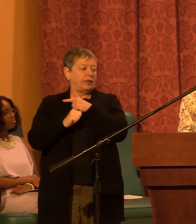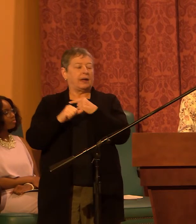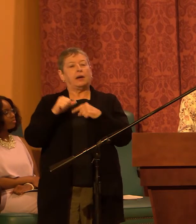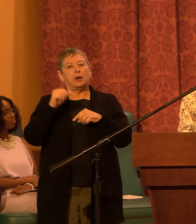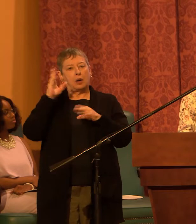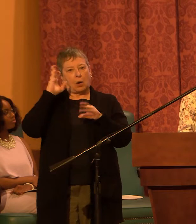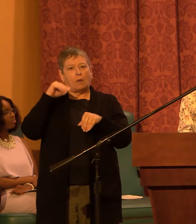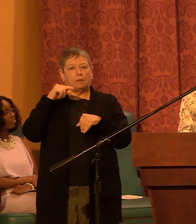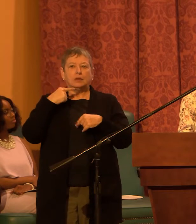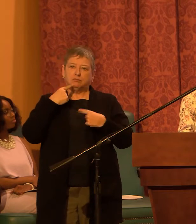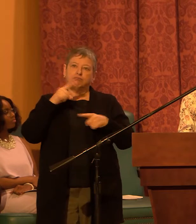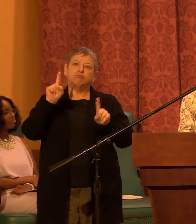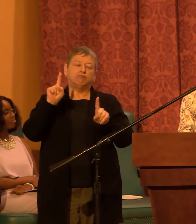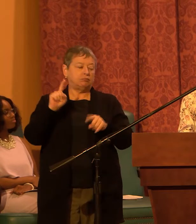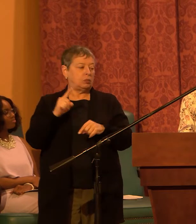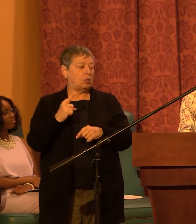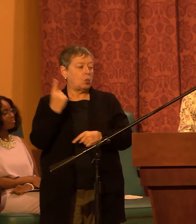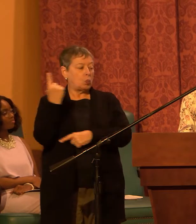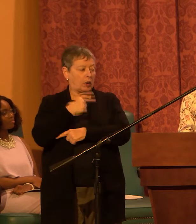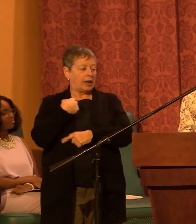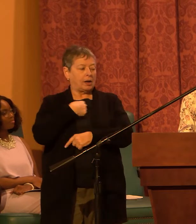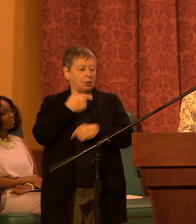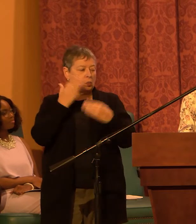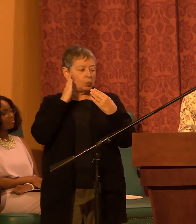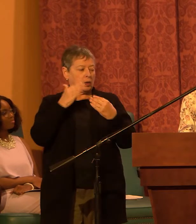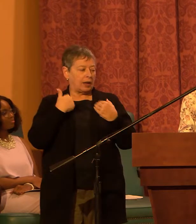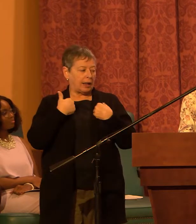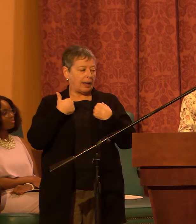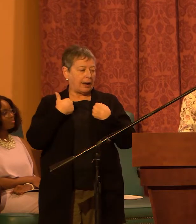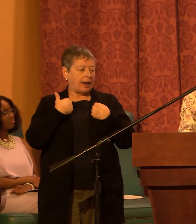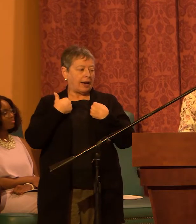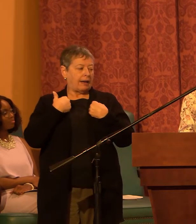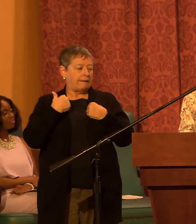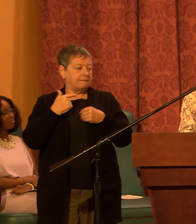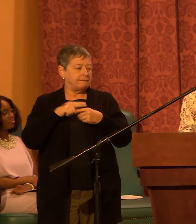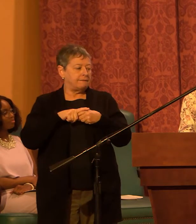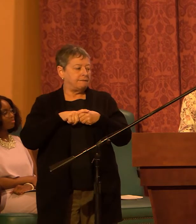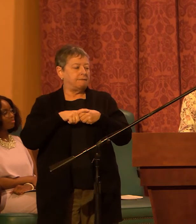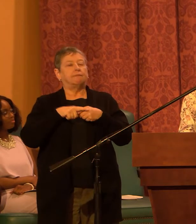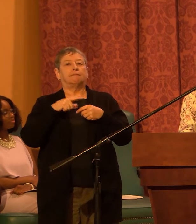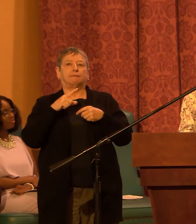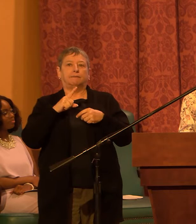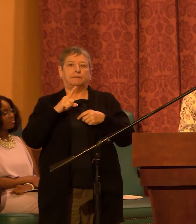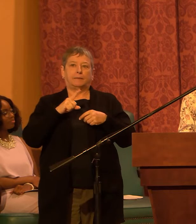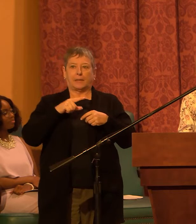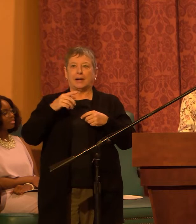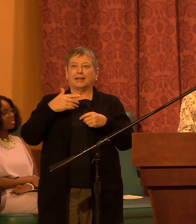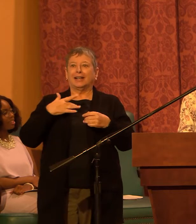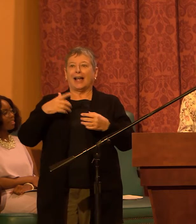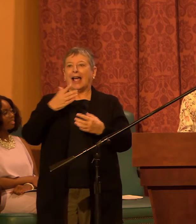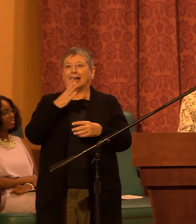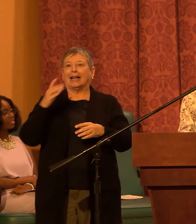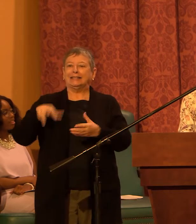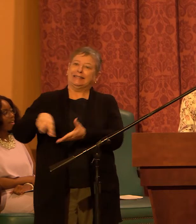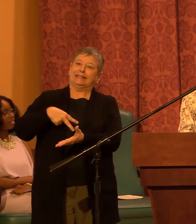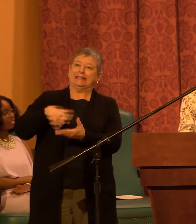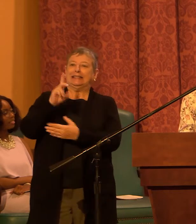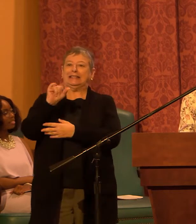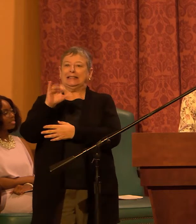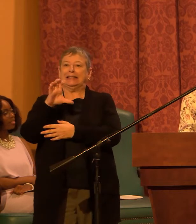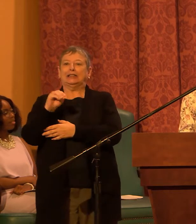to fruition. One day we will have party hats at the council and hopefully also a disco ball.